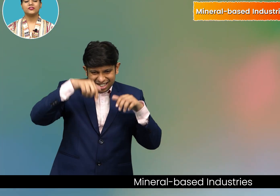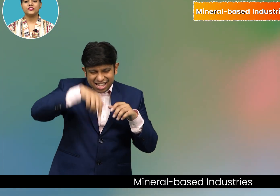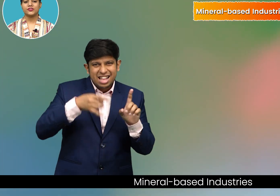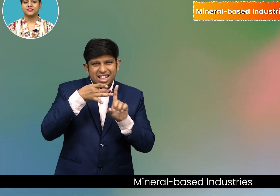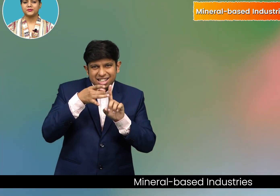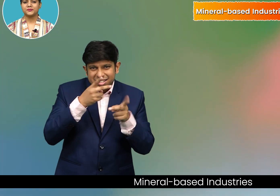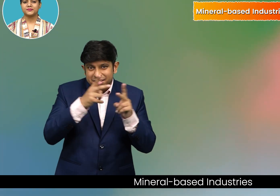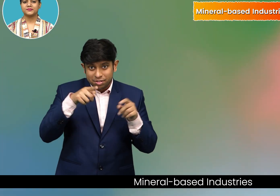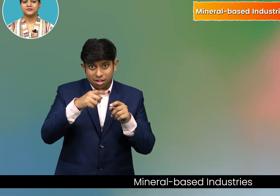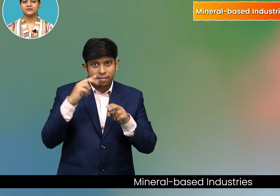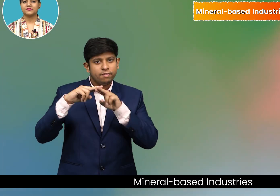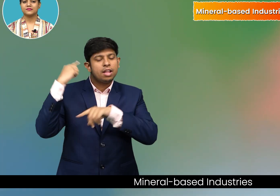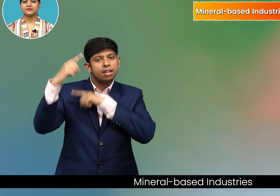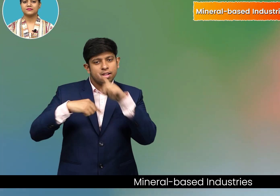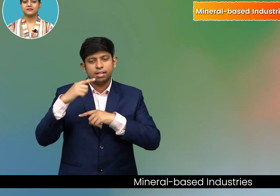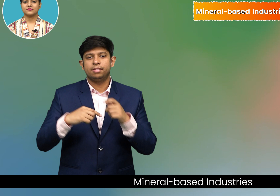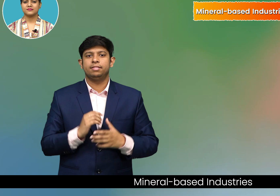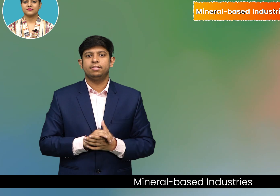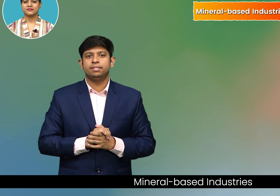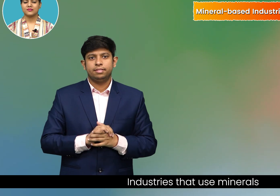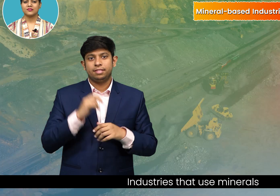Mineral-based industries.